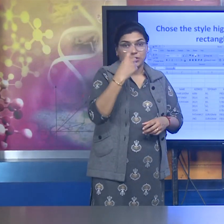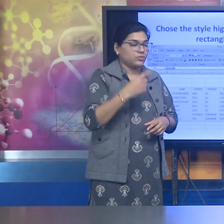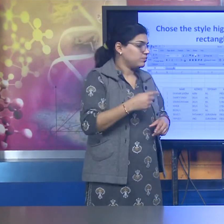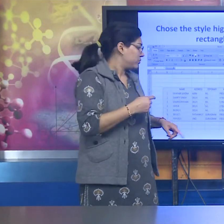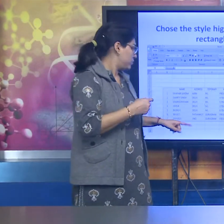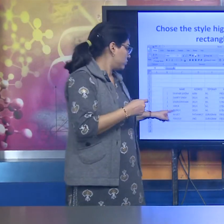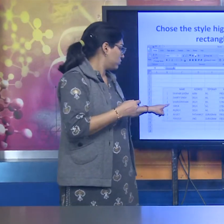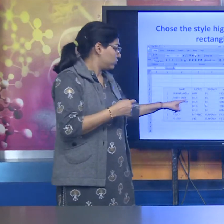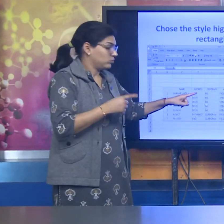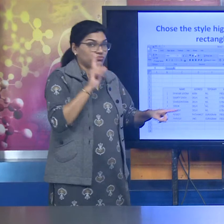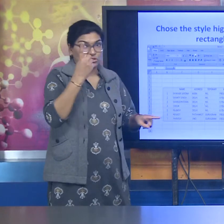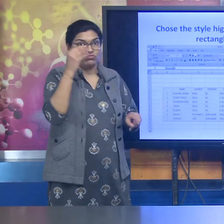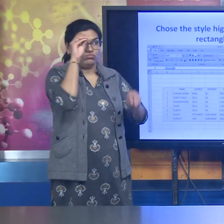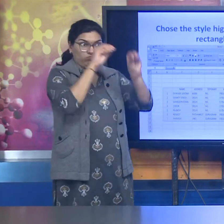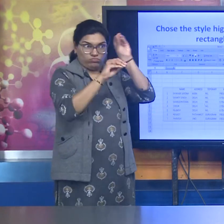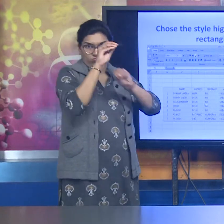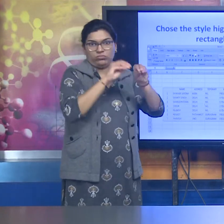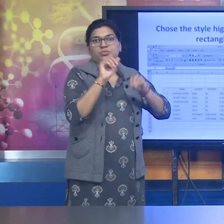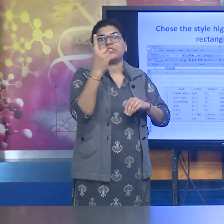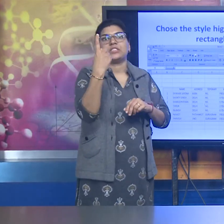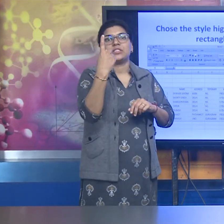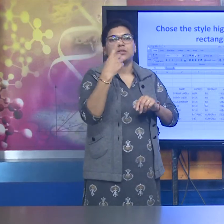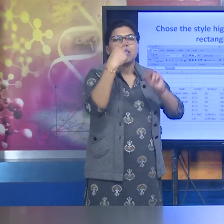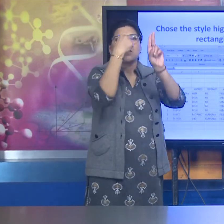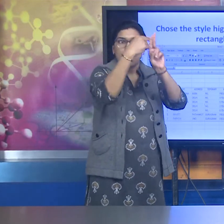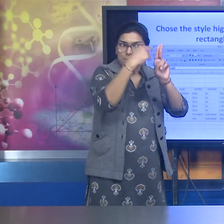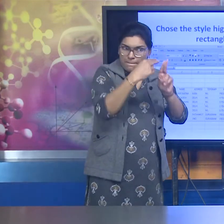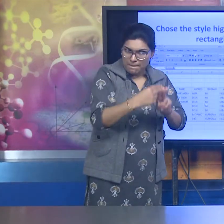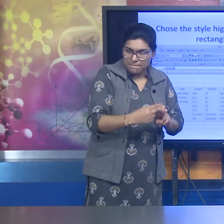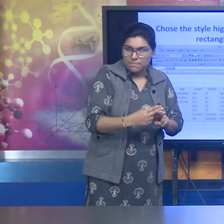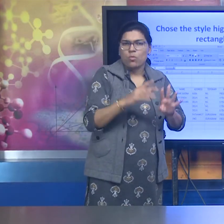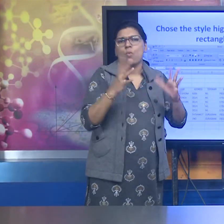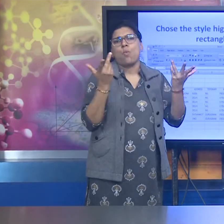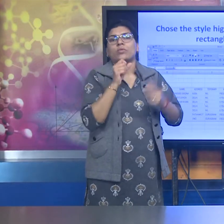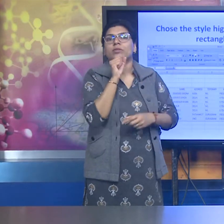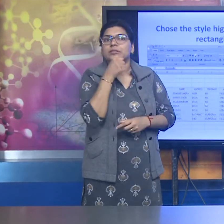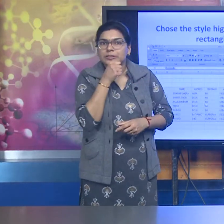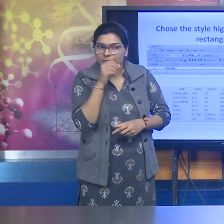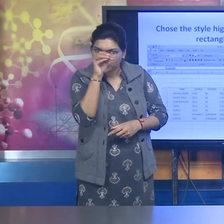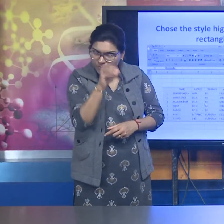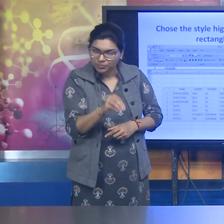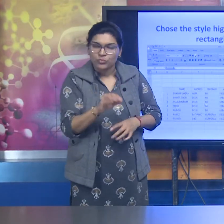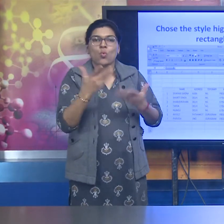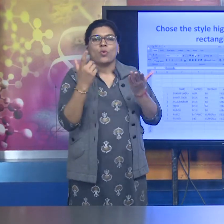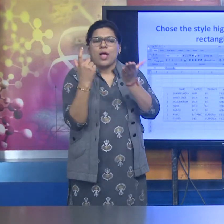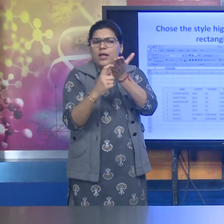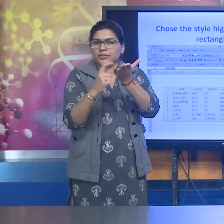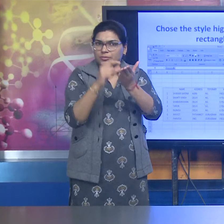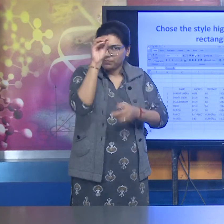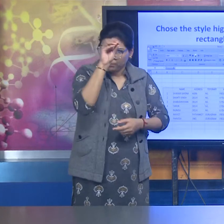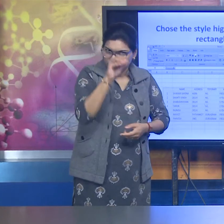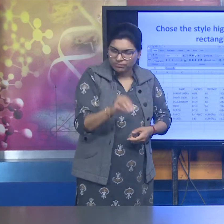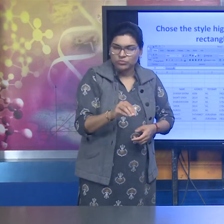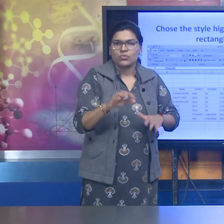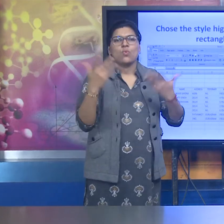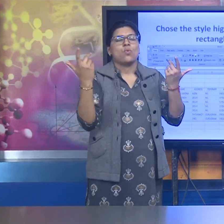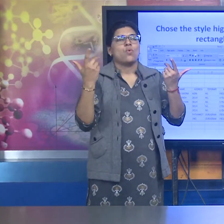start. First, you have to fill the worksheets. For example, the name of the